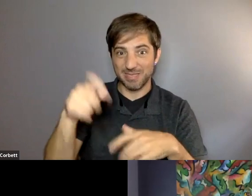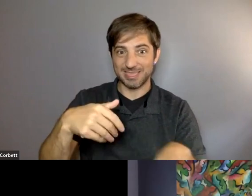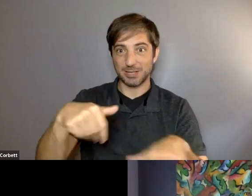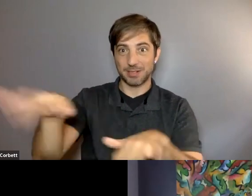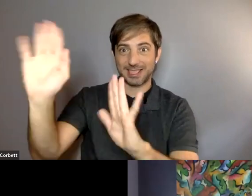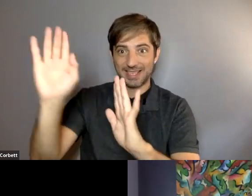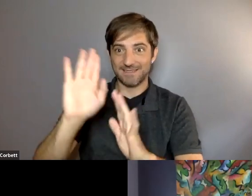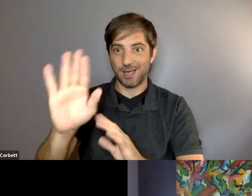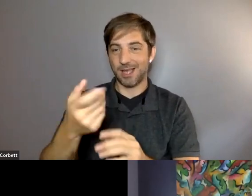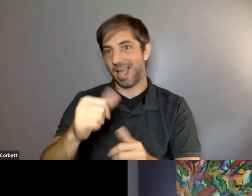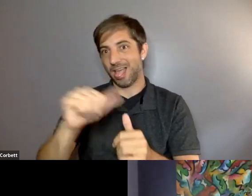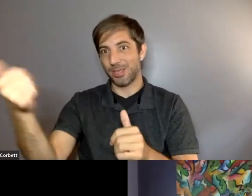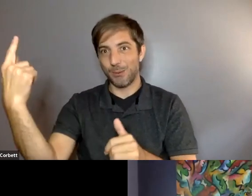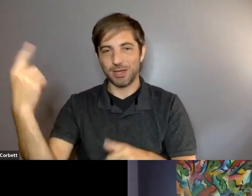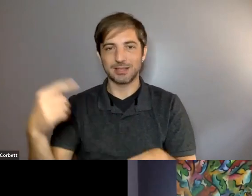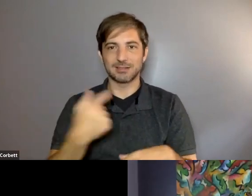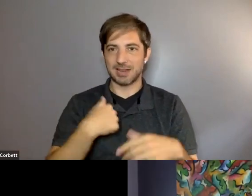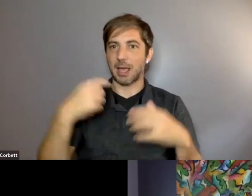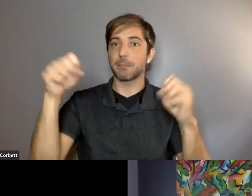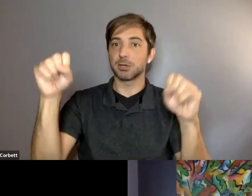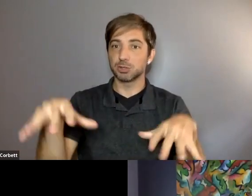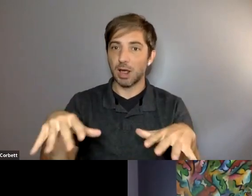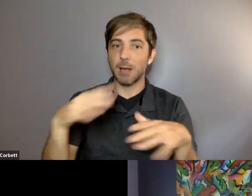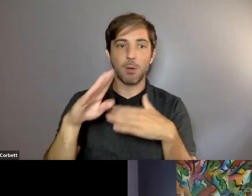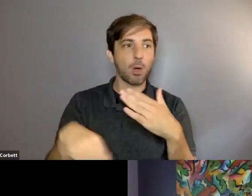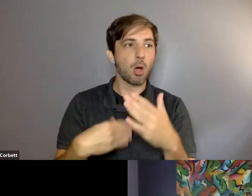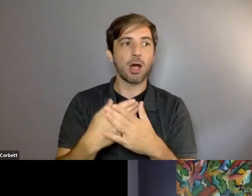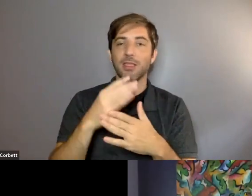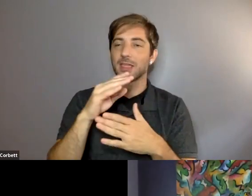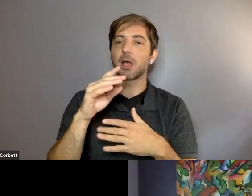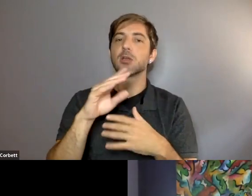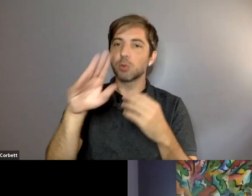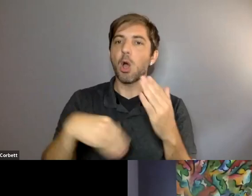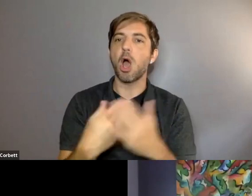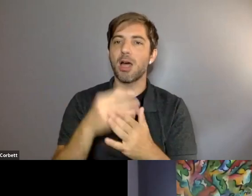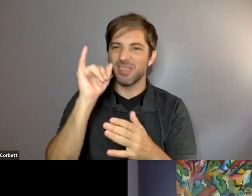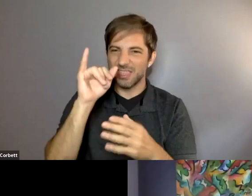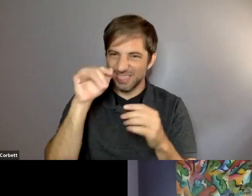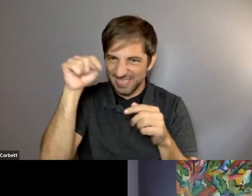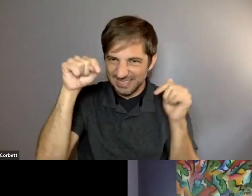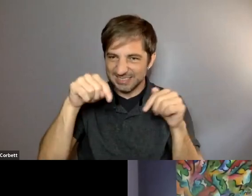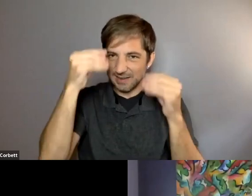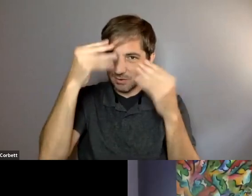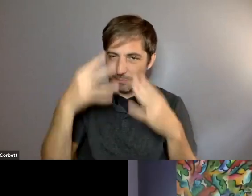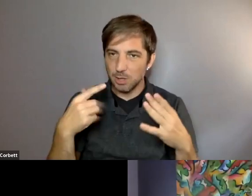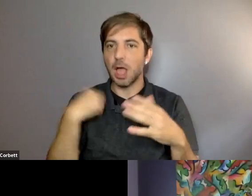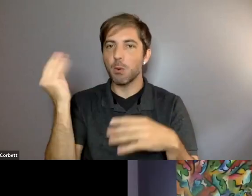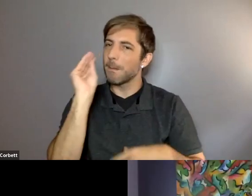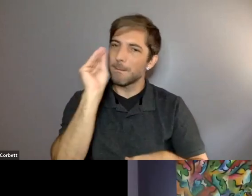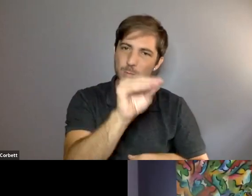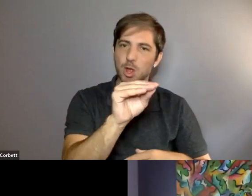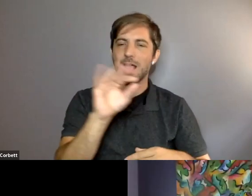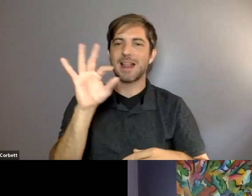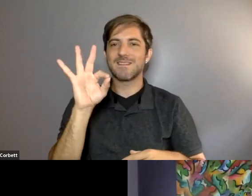to go. And I'm going to drop all this information into our Facebook group, and then